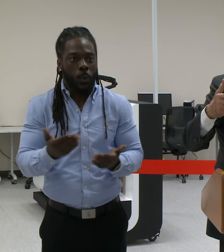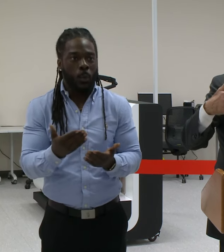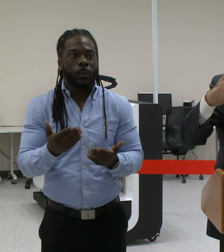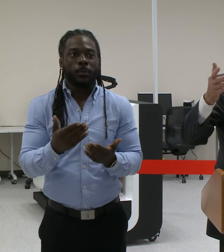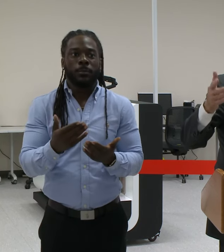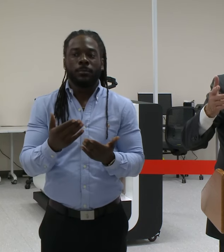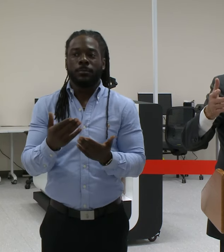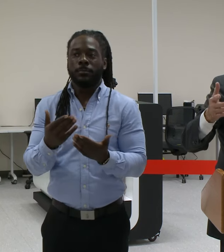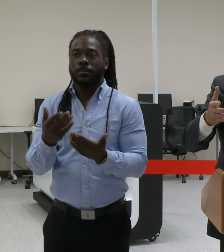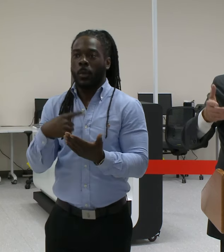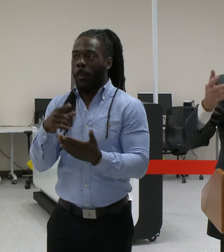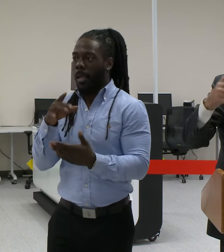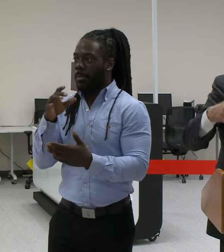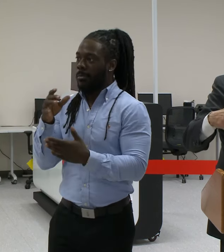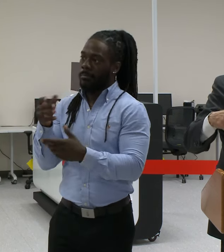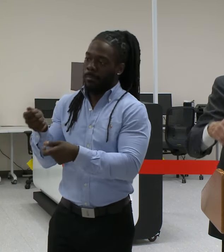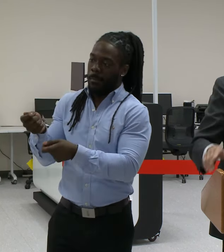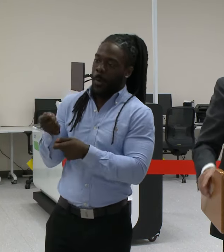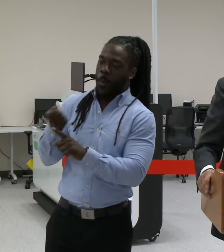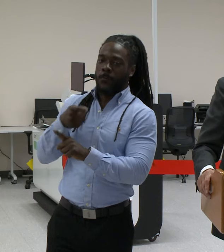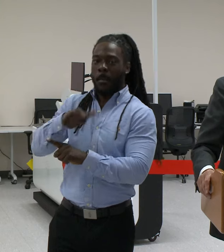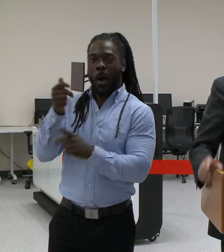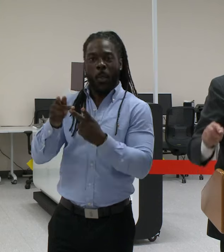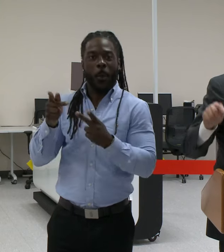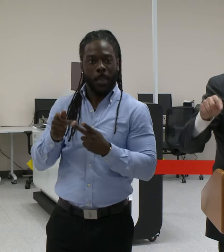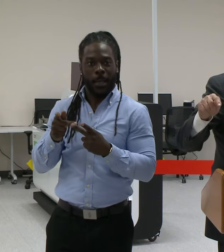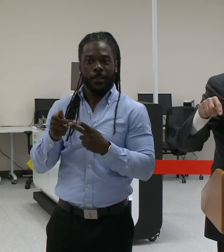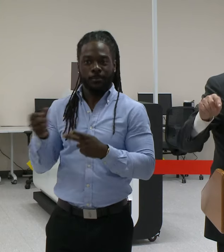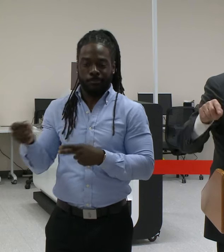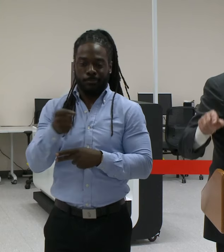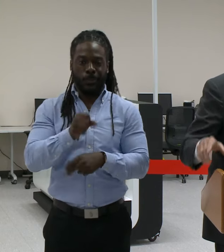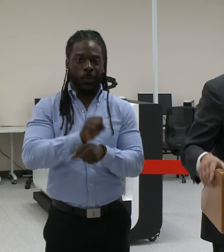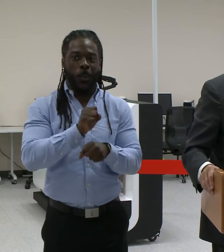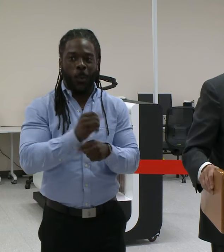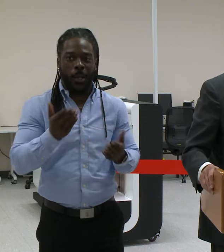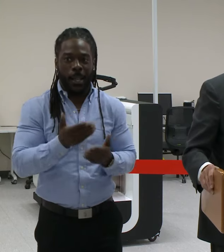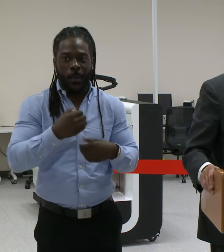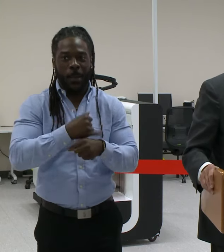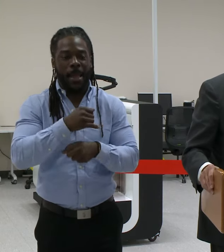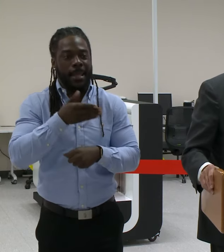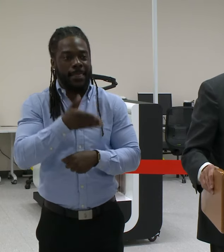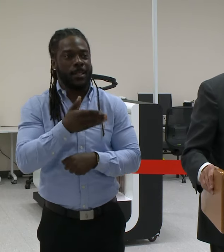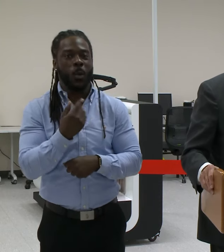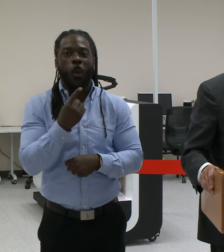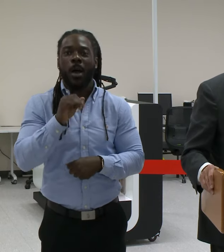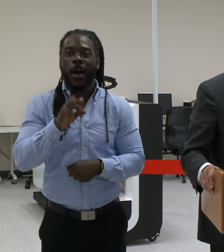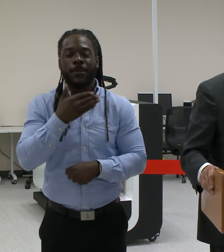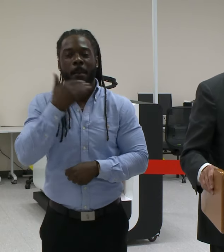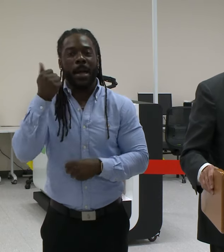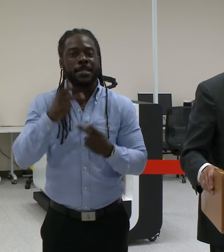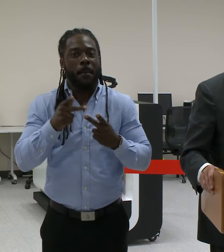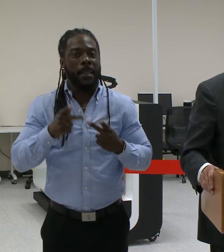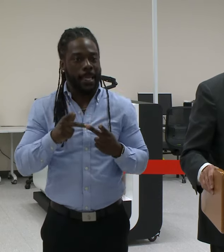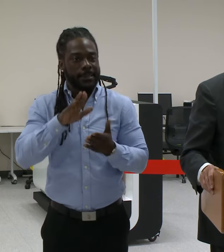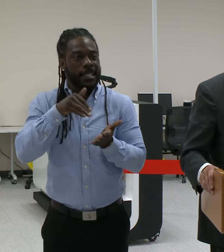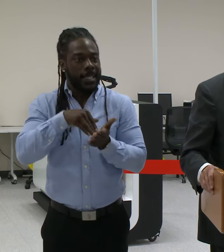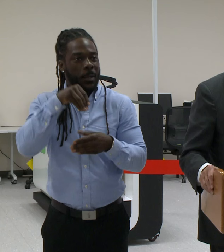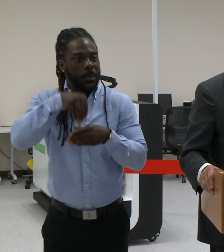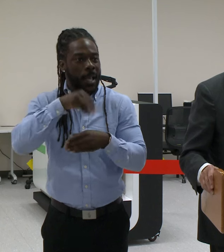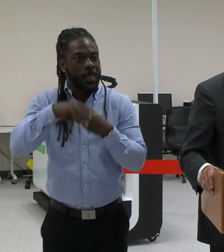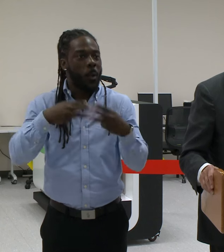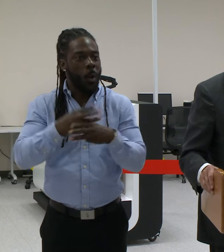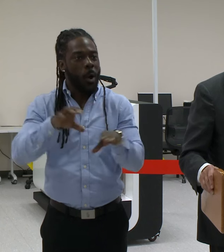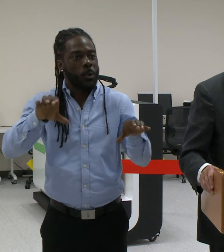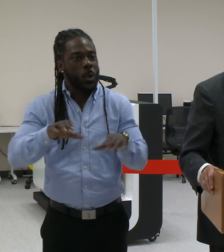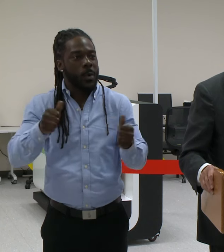lured away from wherever you were working to come here to make this one of the best centers in the world at doing what you